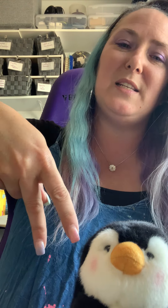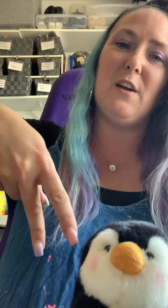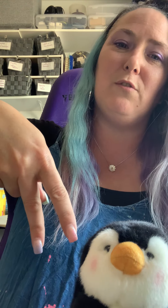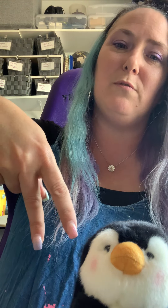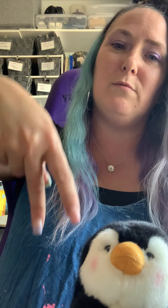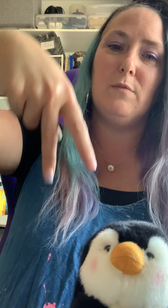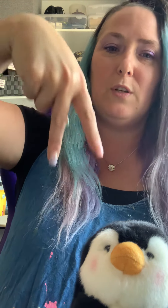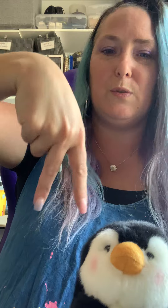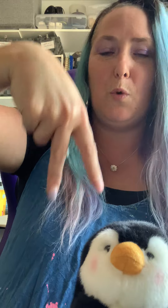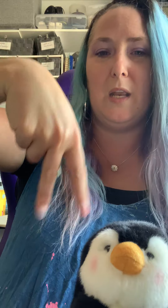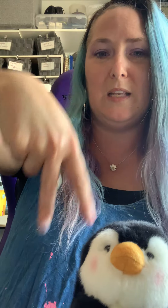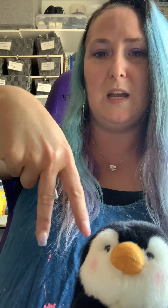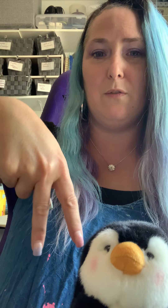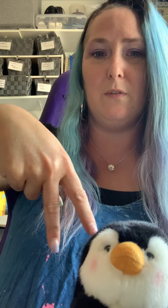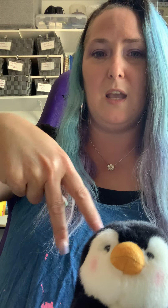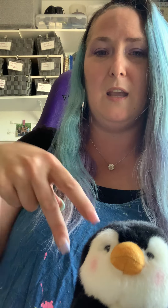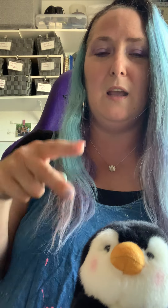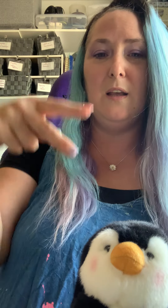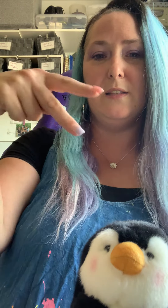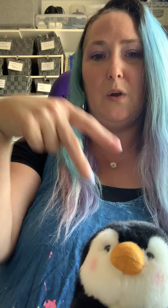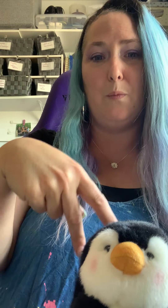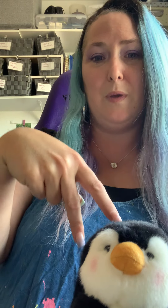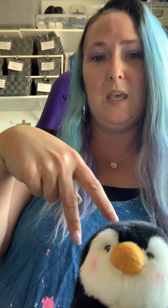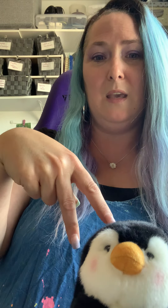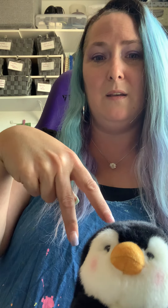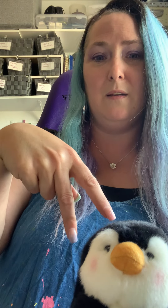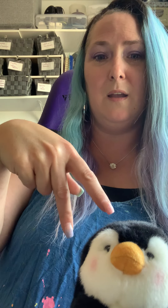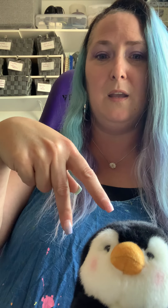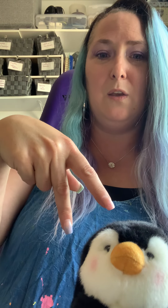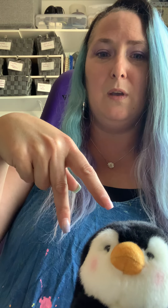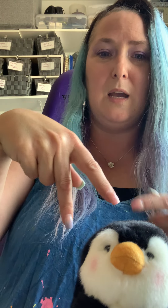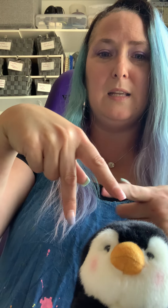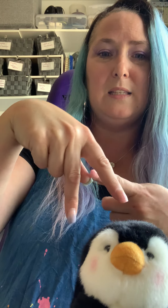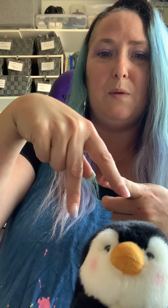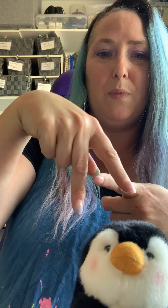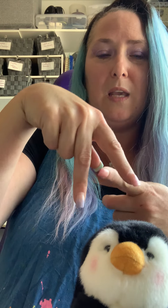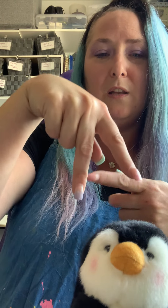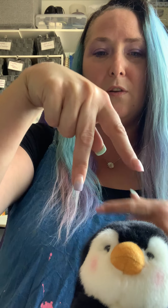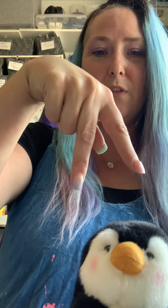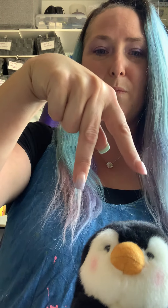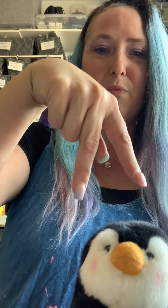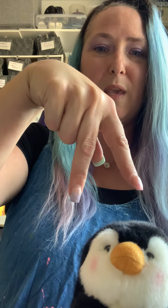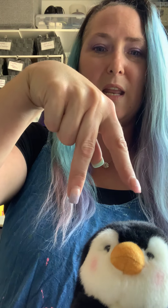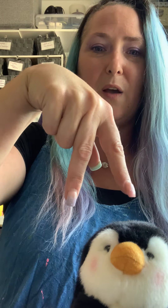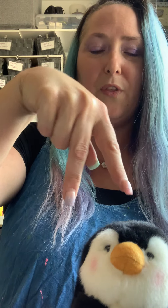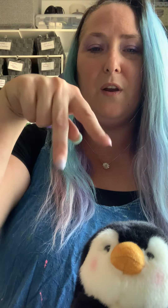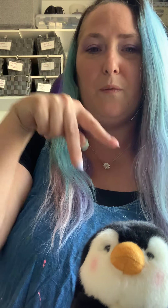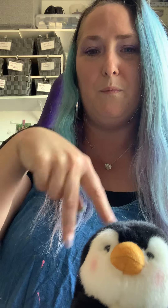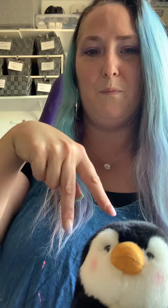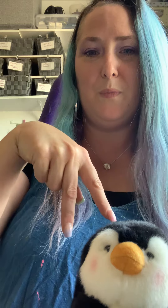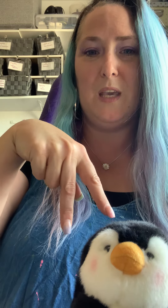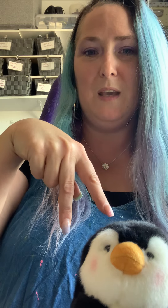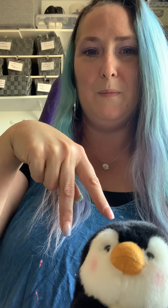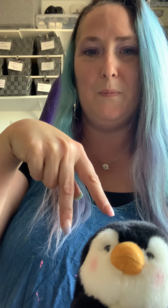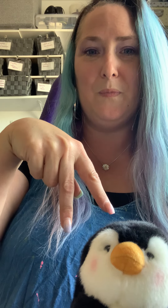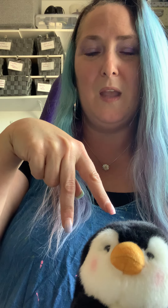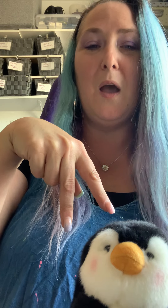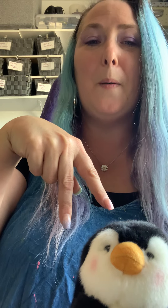down so it's pointing down, okay? So P, you can kind of see it peeking, your thumb peeking out there. P,